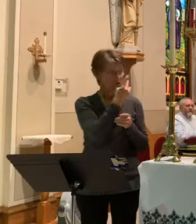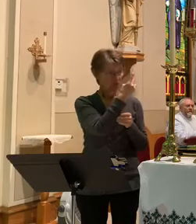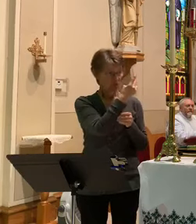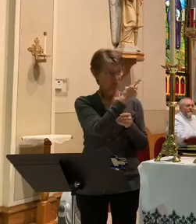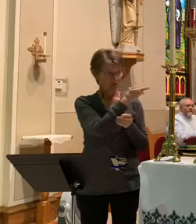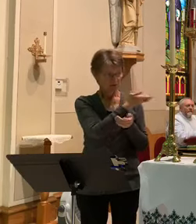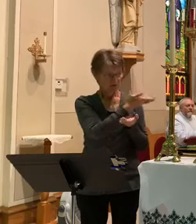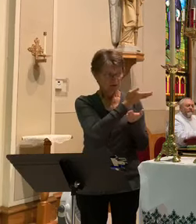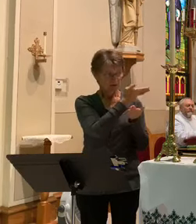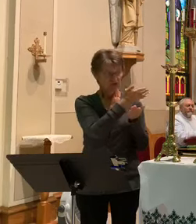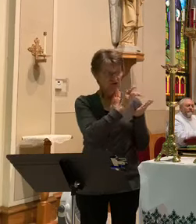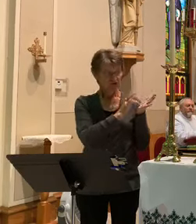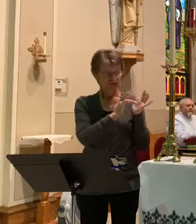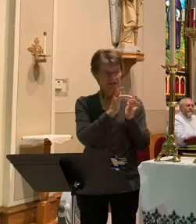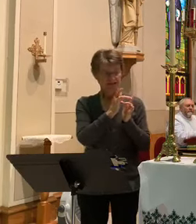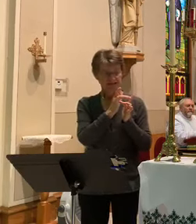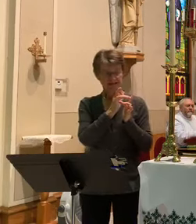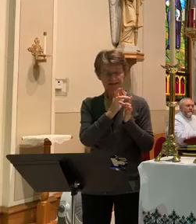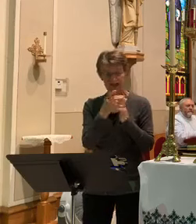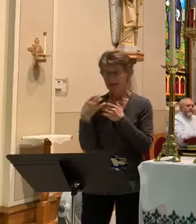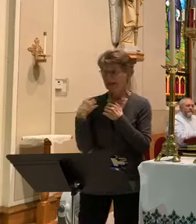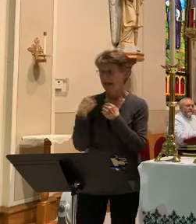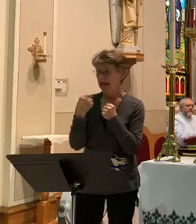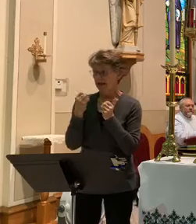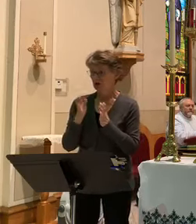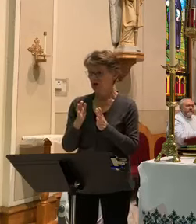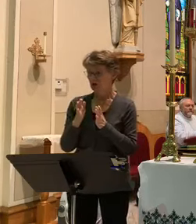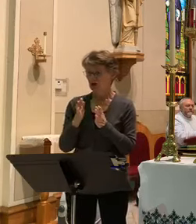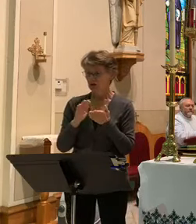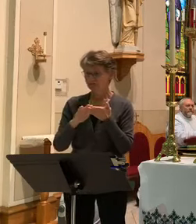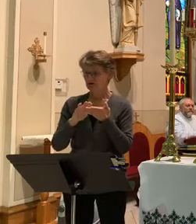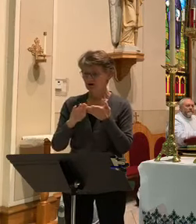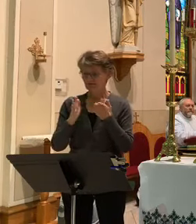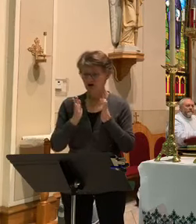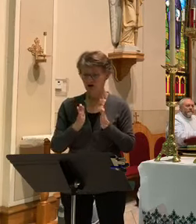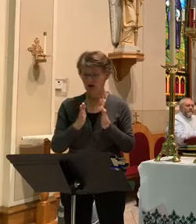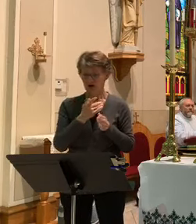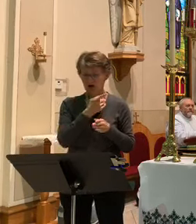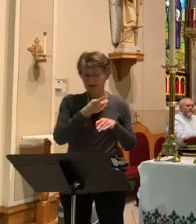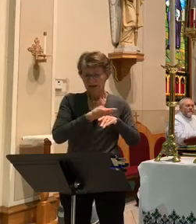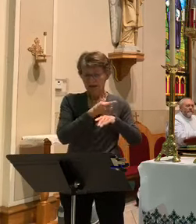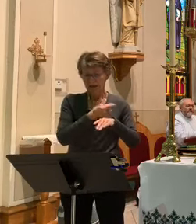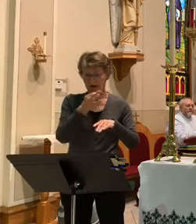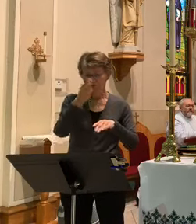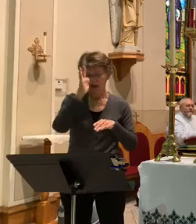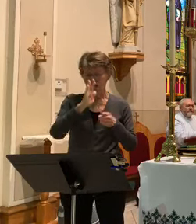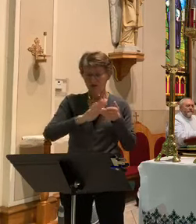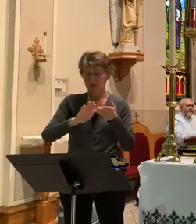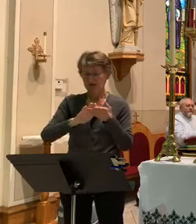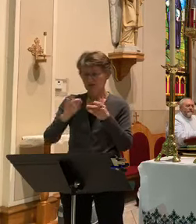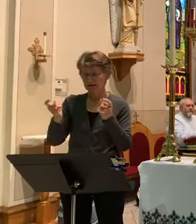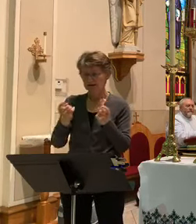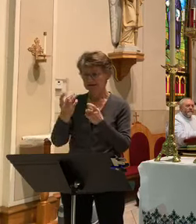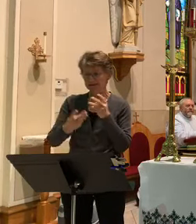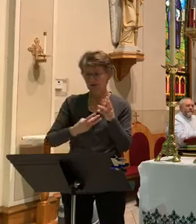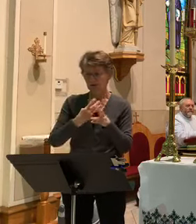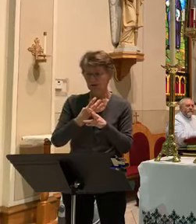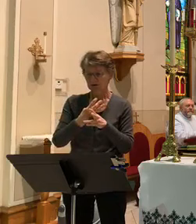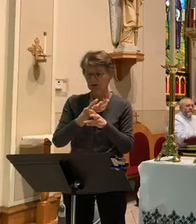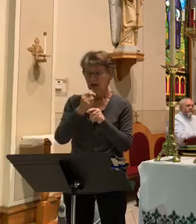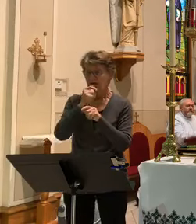Behold Jesus, the healer. Behold Jesus, the forgiver. The Lamb of God who takes away the sins of the